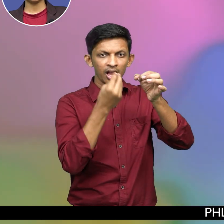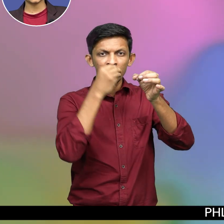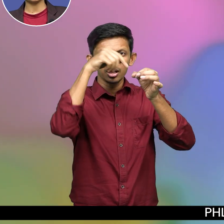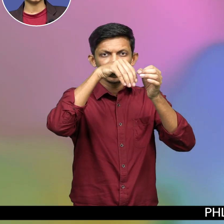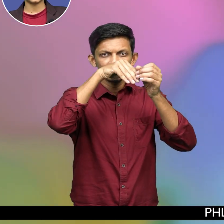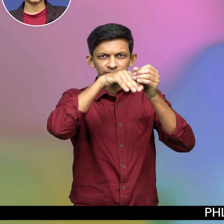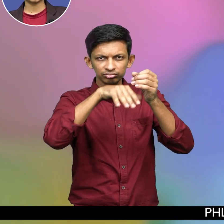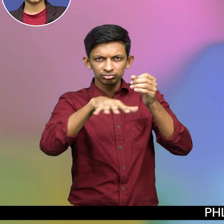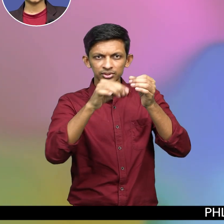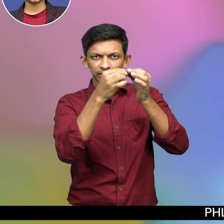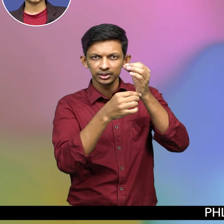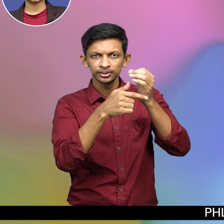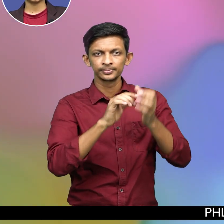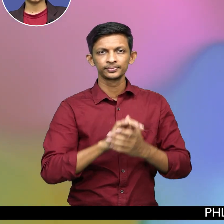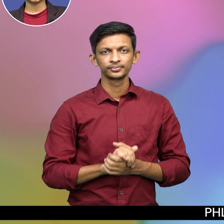Phloem fibers.